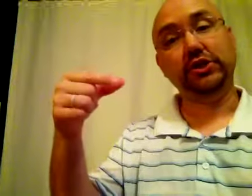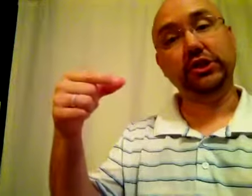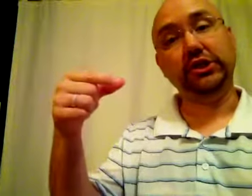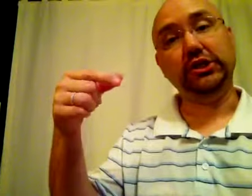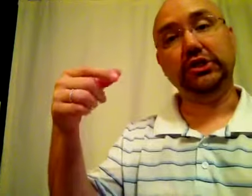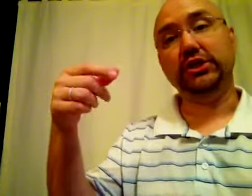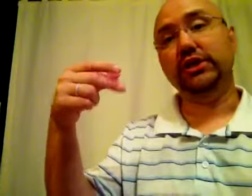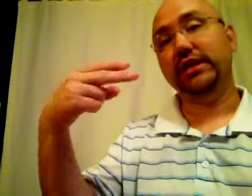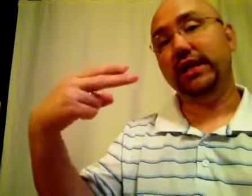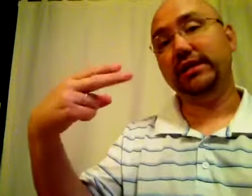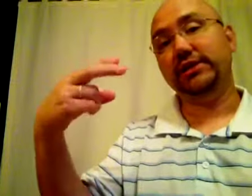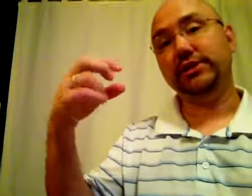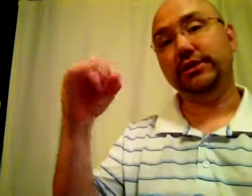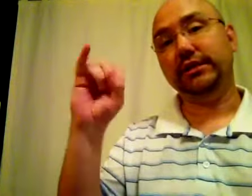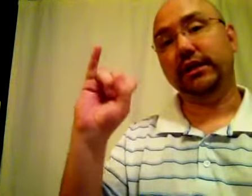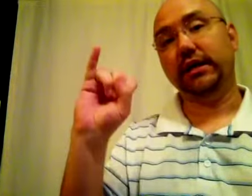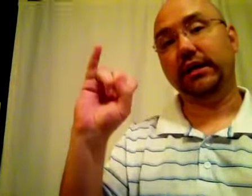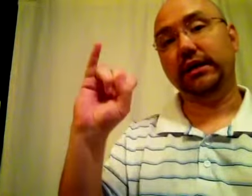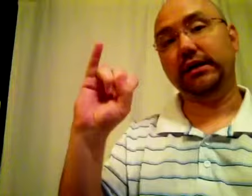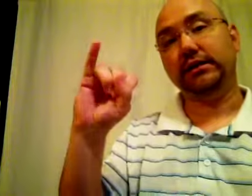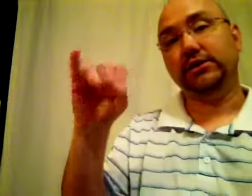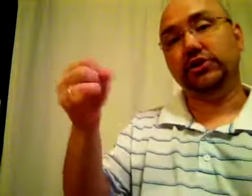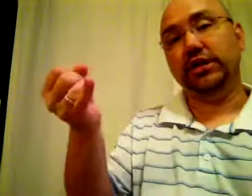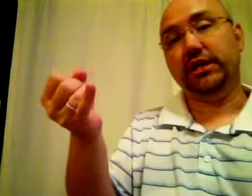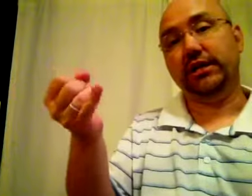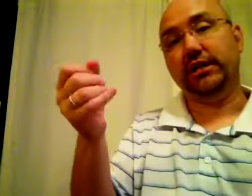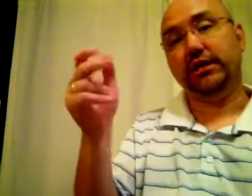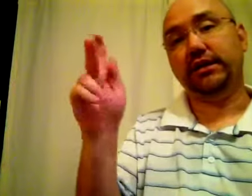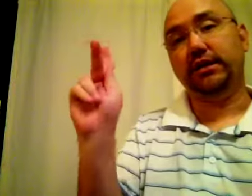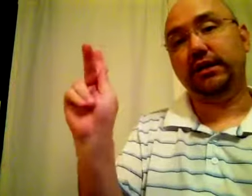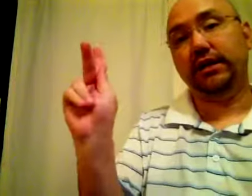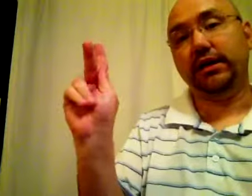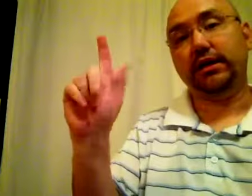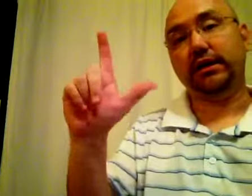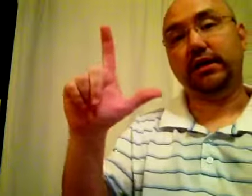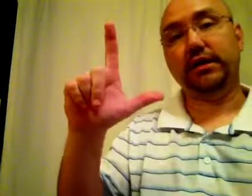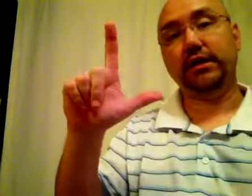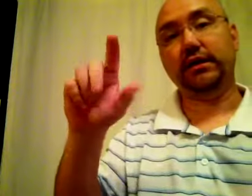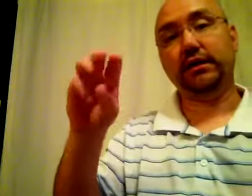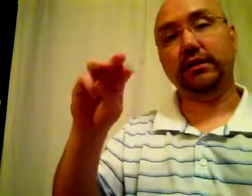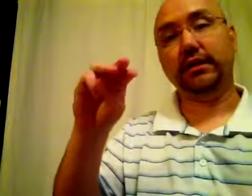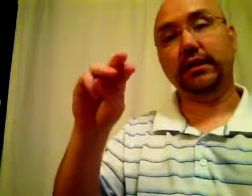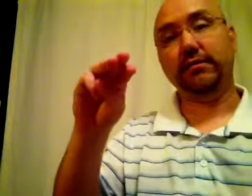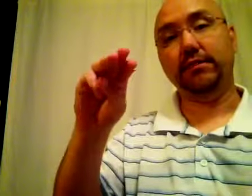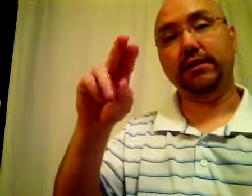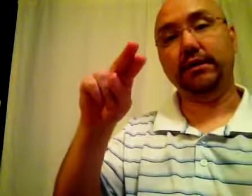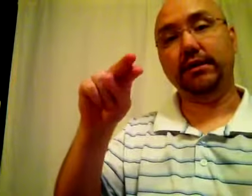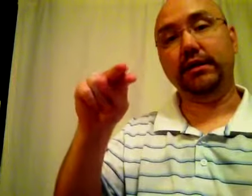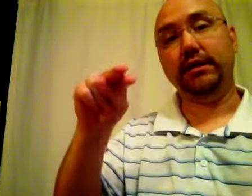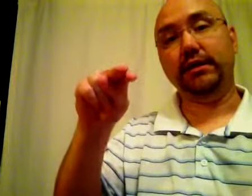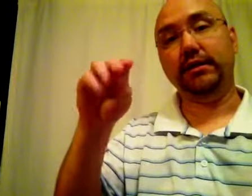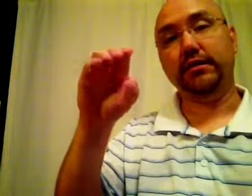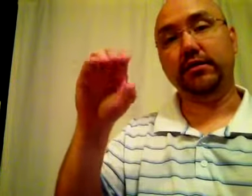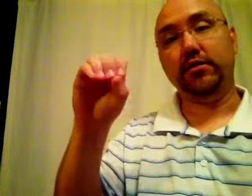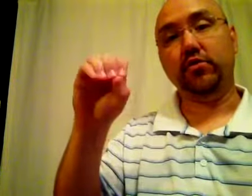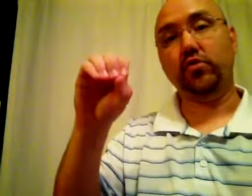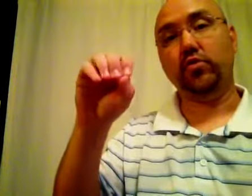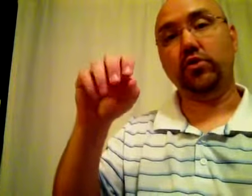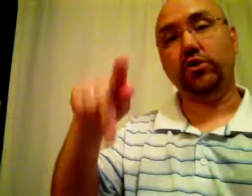G, H, I, J, K, L, M, N, O,